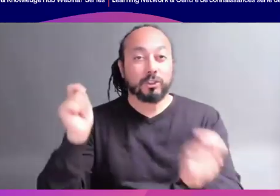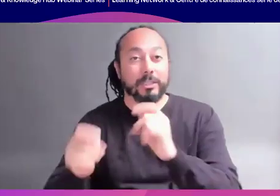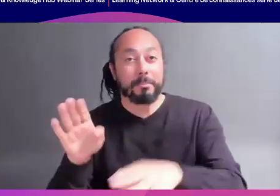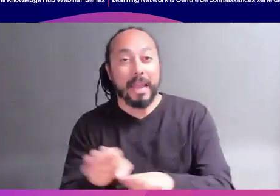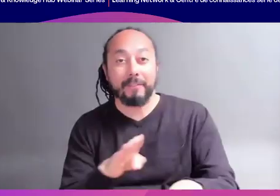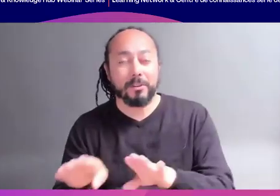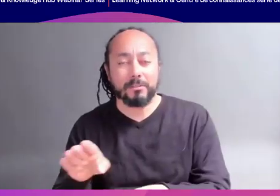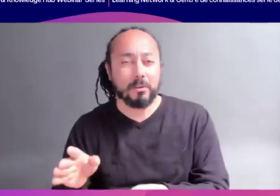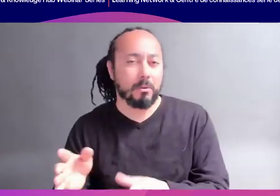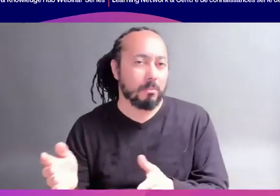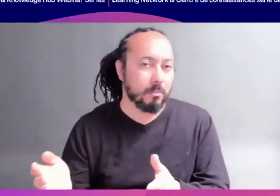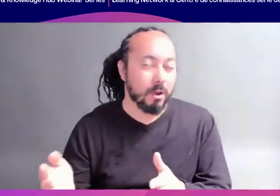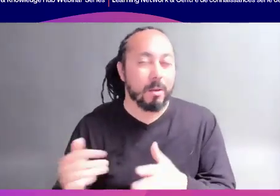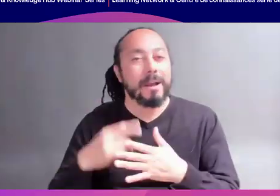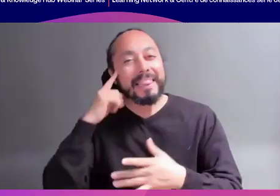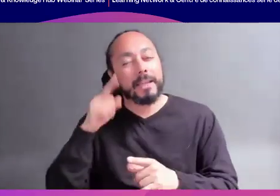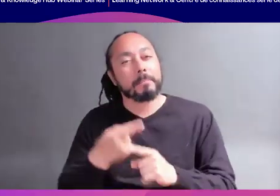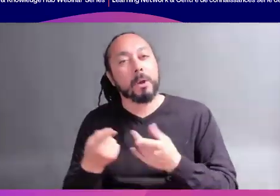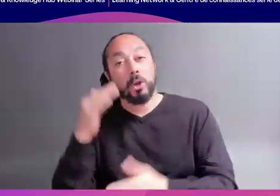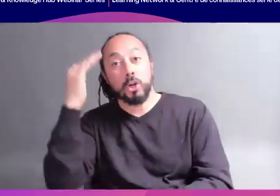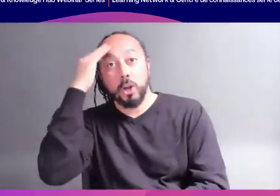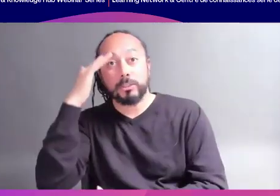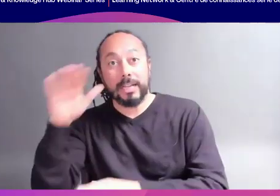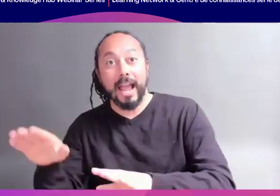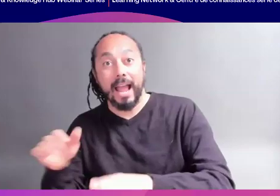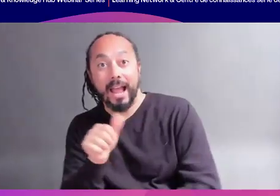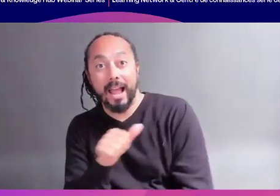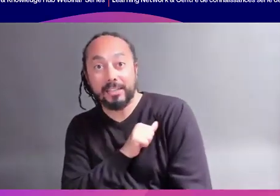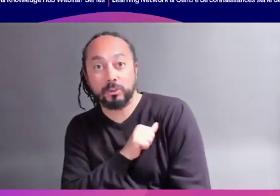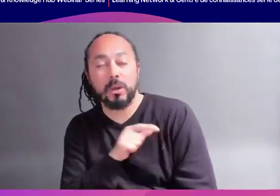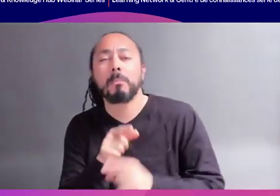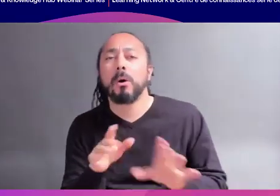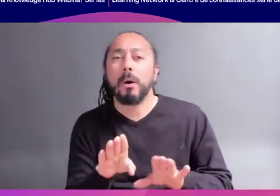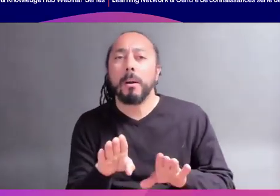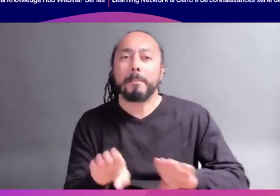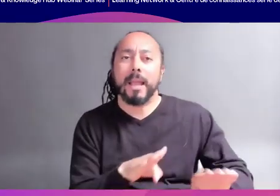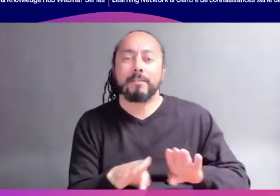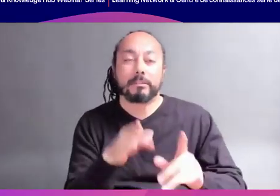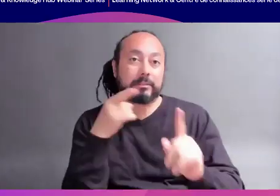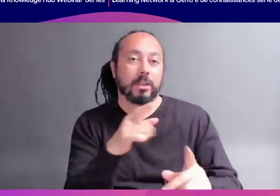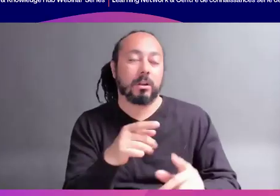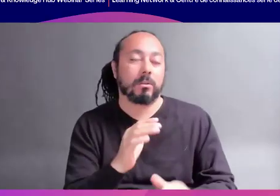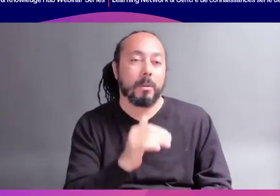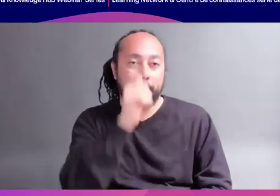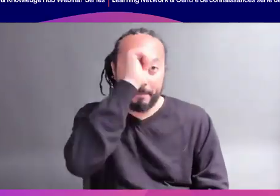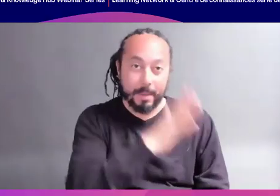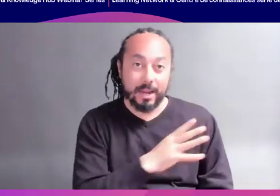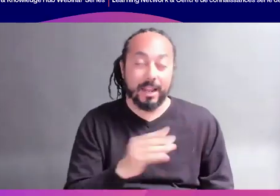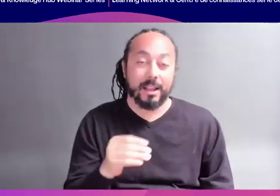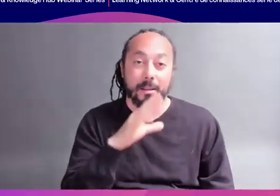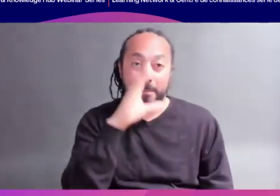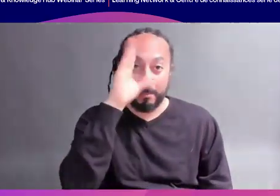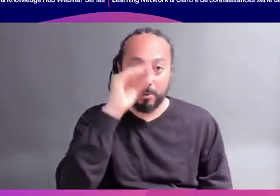We're not so much focused on knowledge and attitude, but behavior change, and specifically around men and boys as well, in addition to the